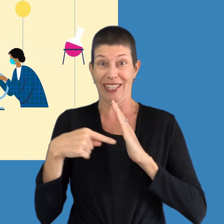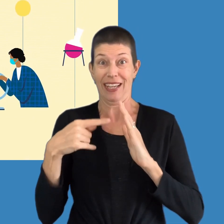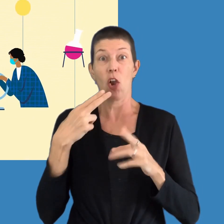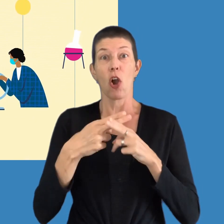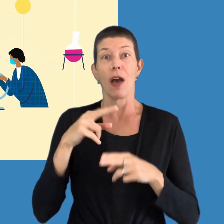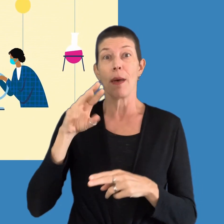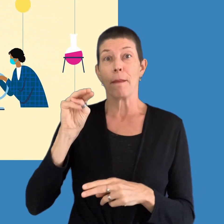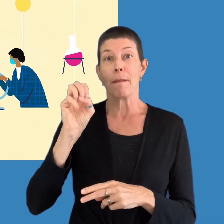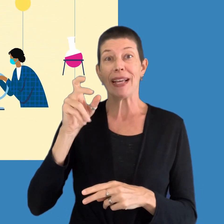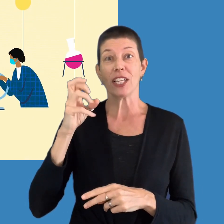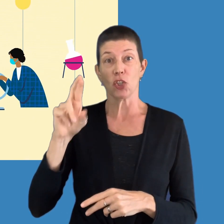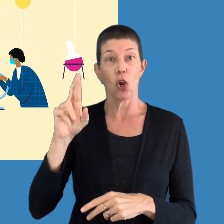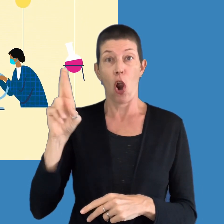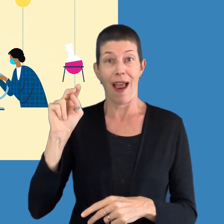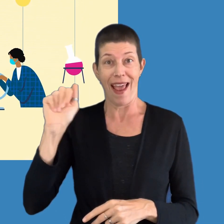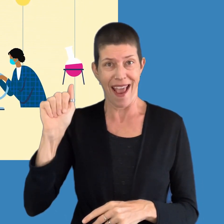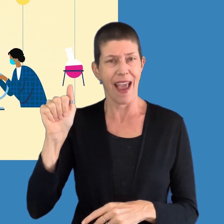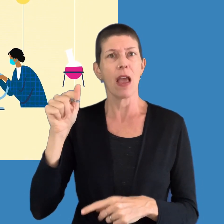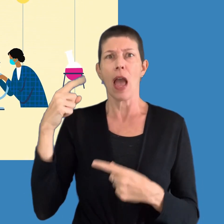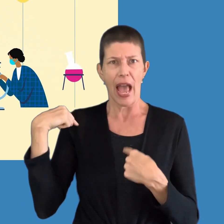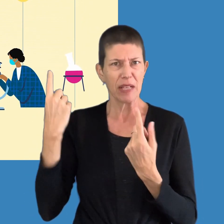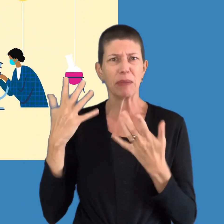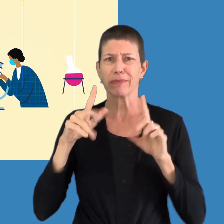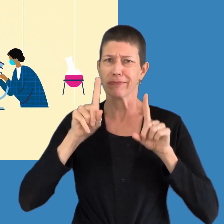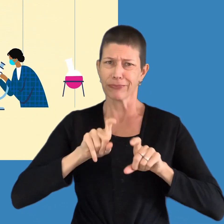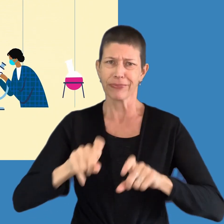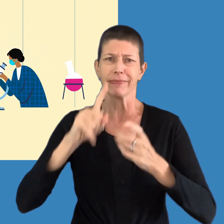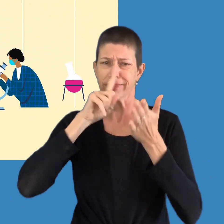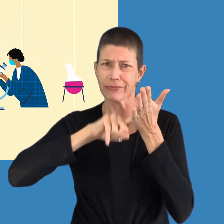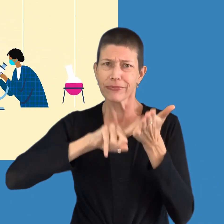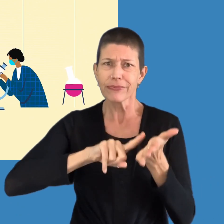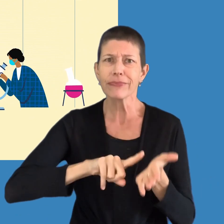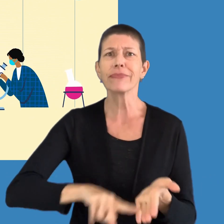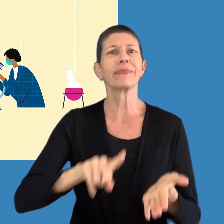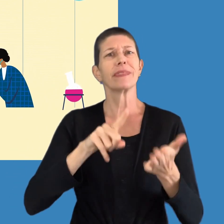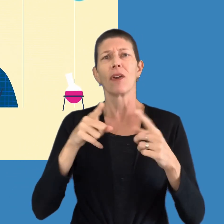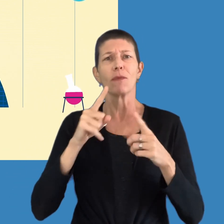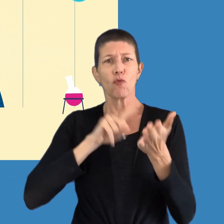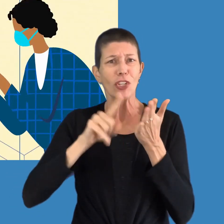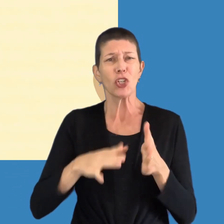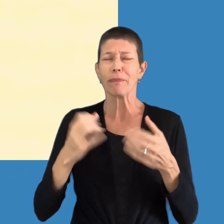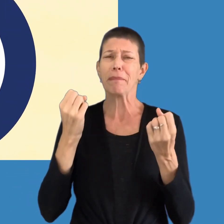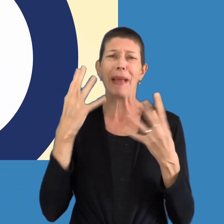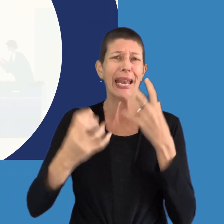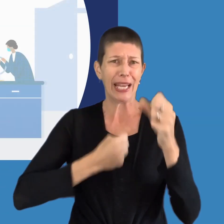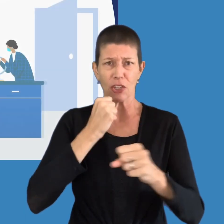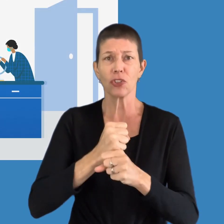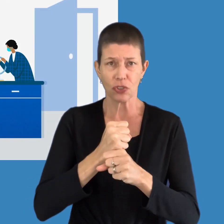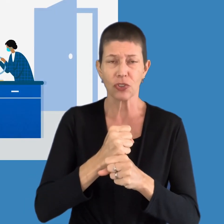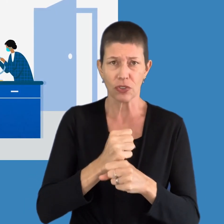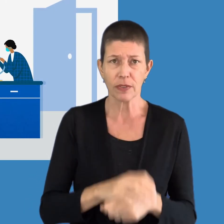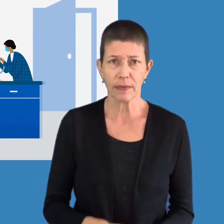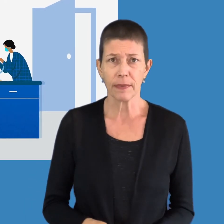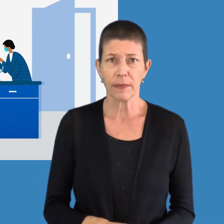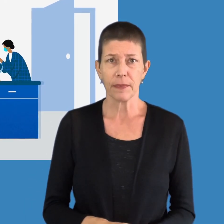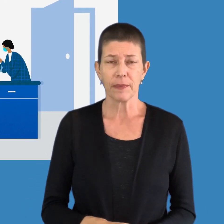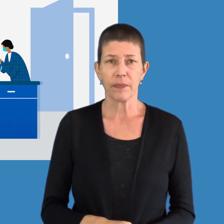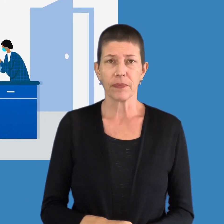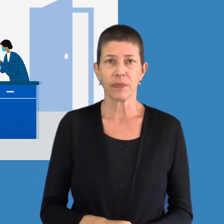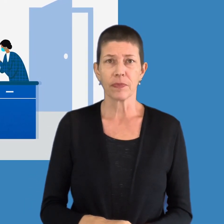even that technology, called messenger RNA, has been tested and studied by vaccine researchers for